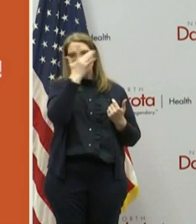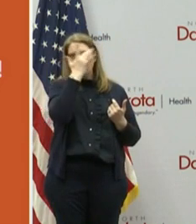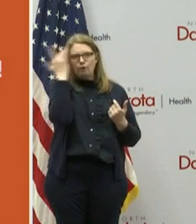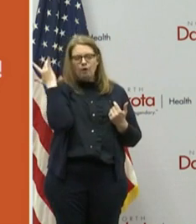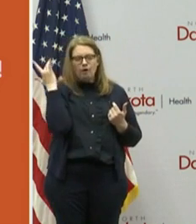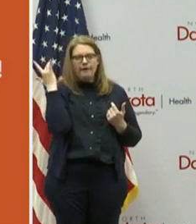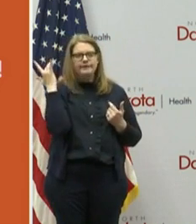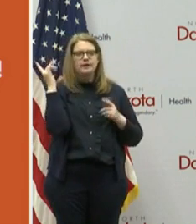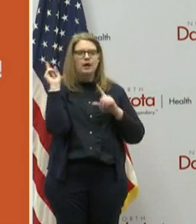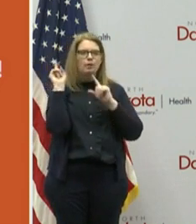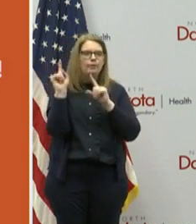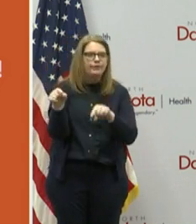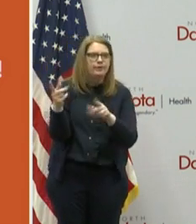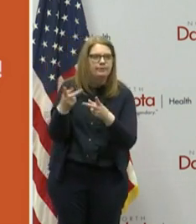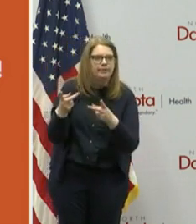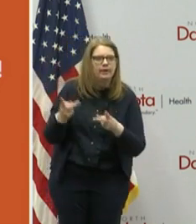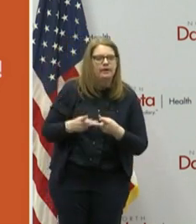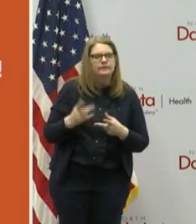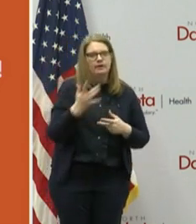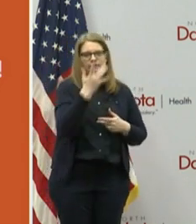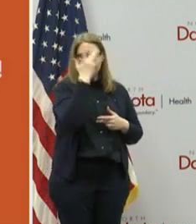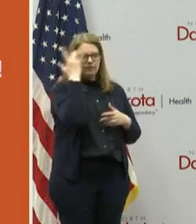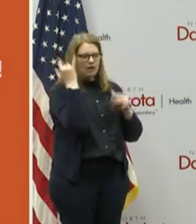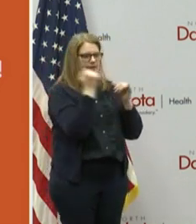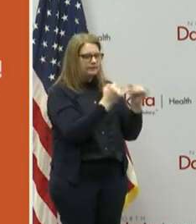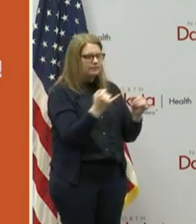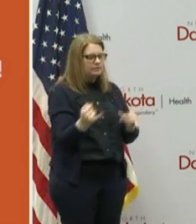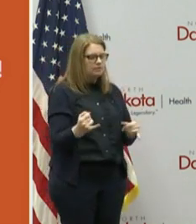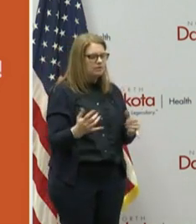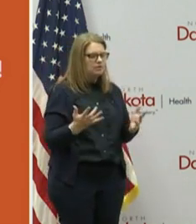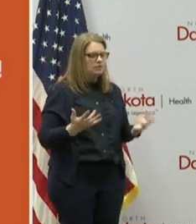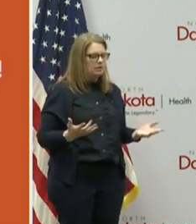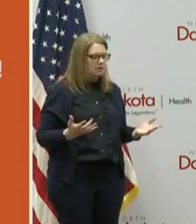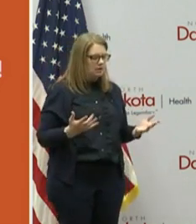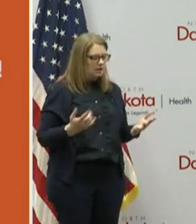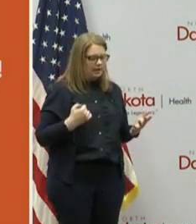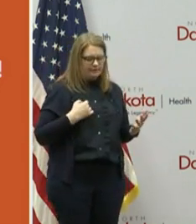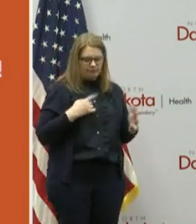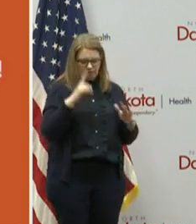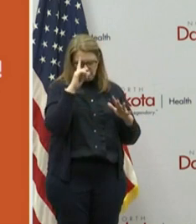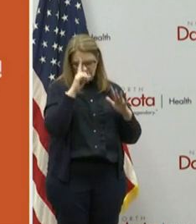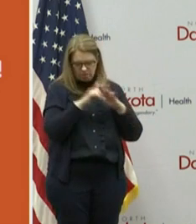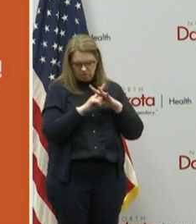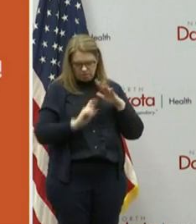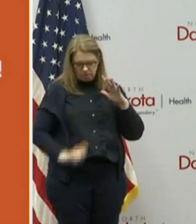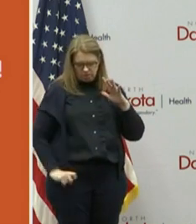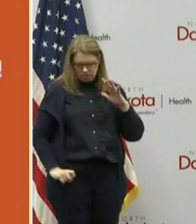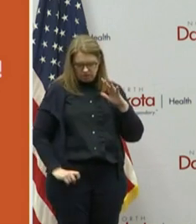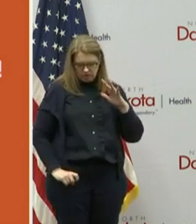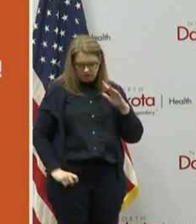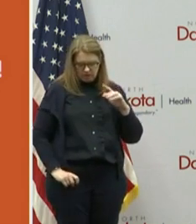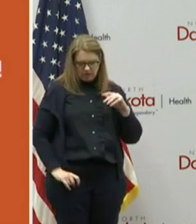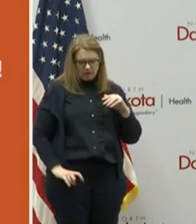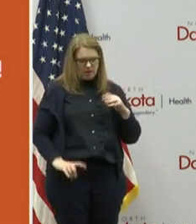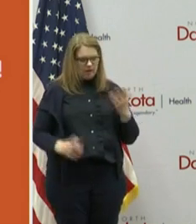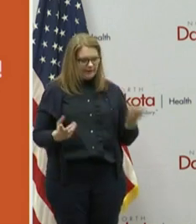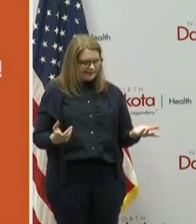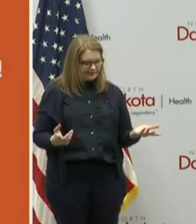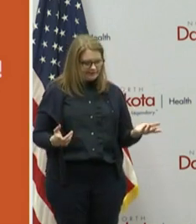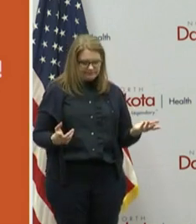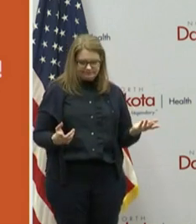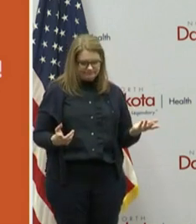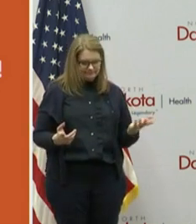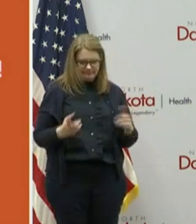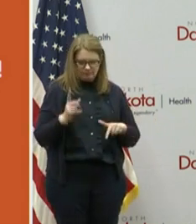an individual and I didn't share that with the tracer, and for some reason that fell out of our contact tracing system and we weren't able